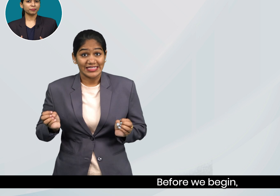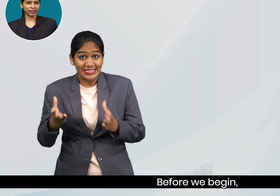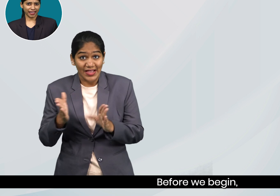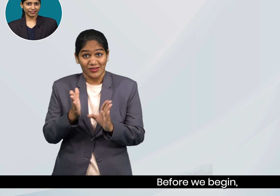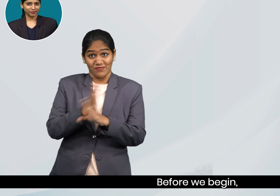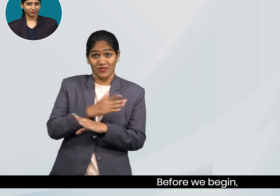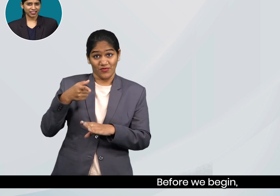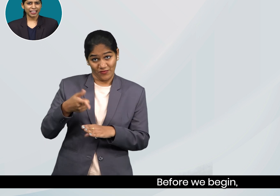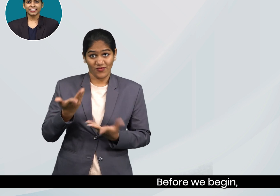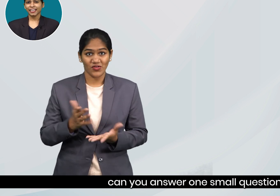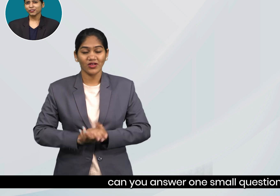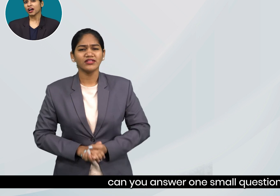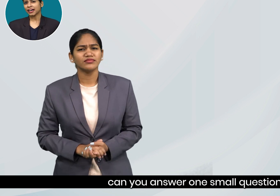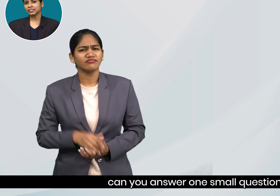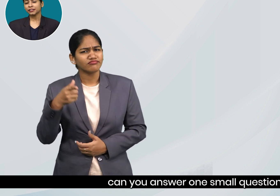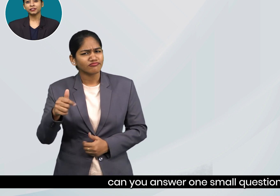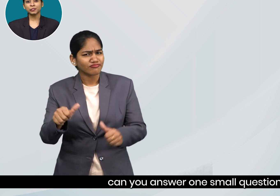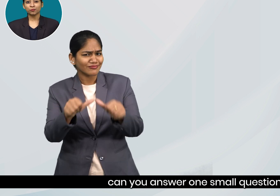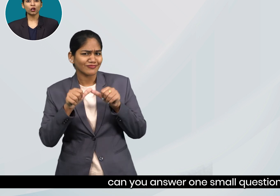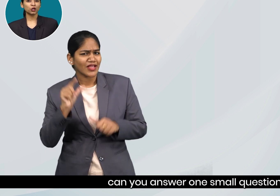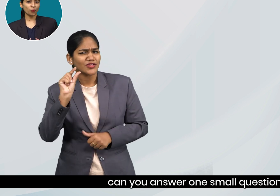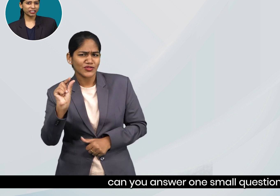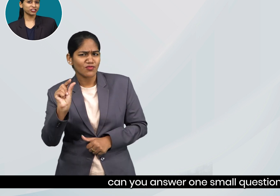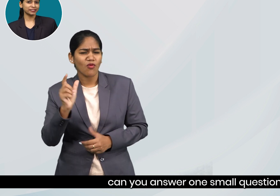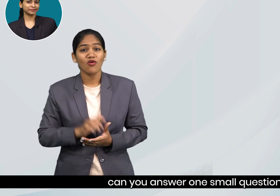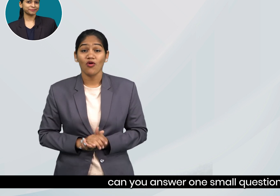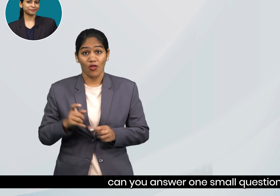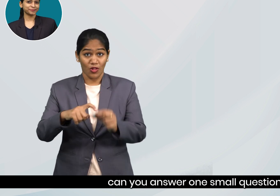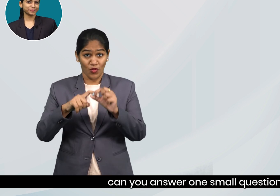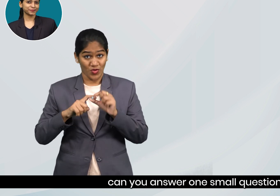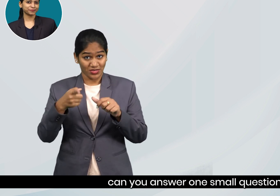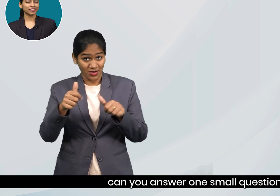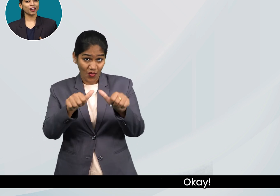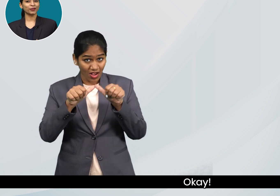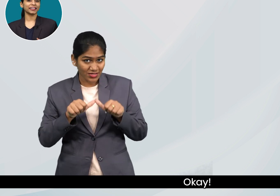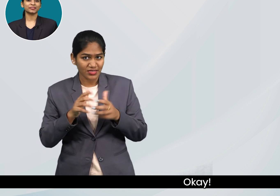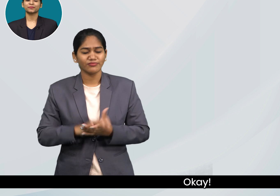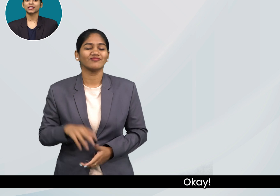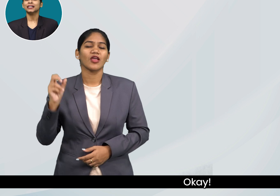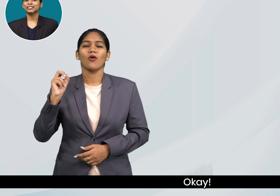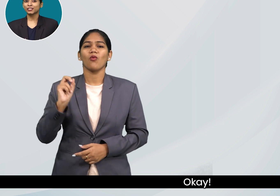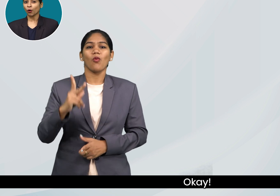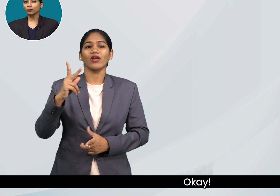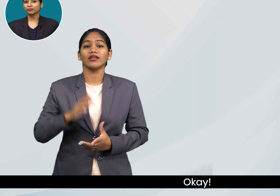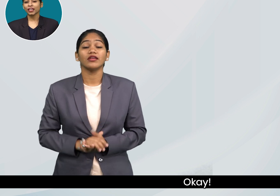Before we begin, can you answer one small question? Okay.